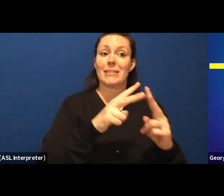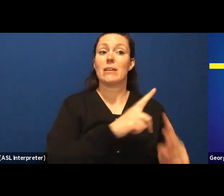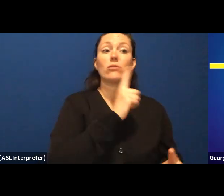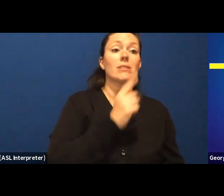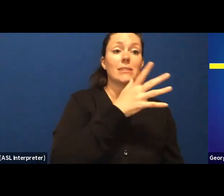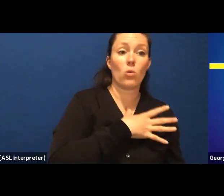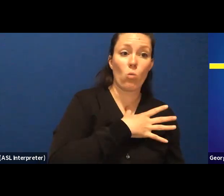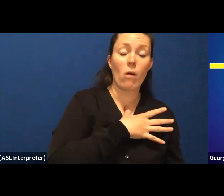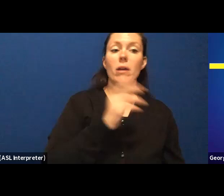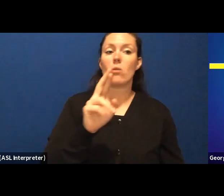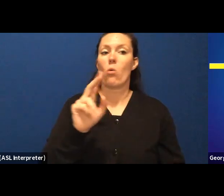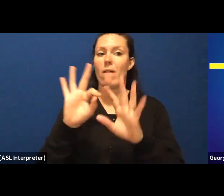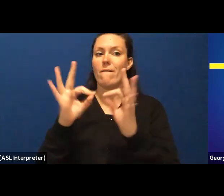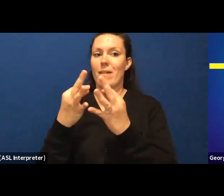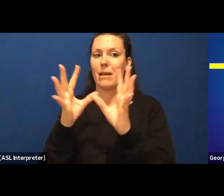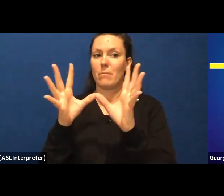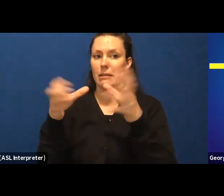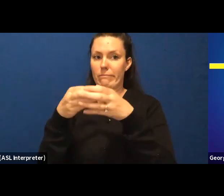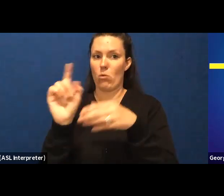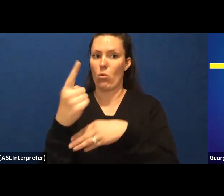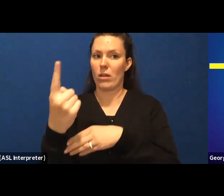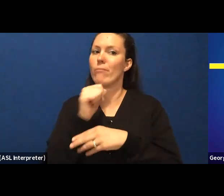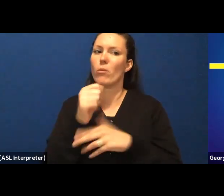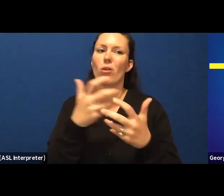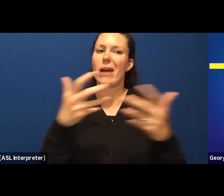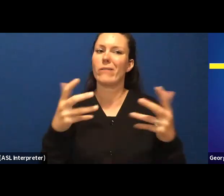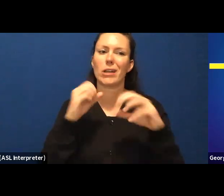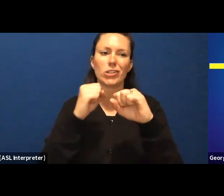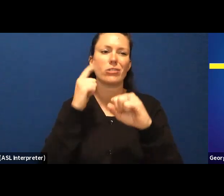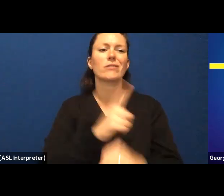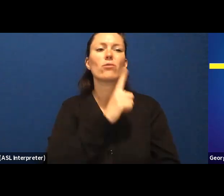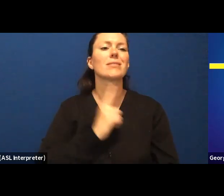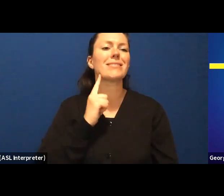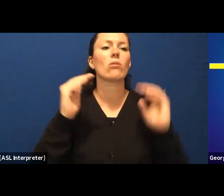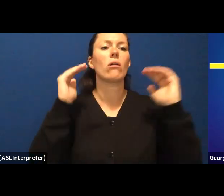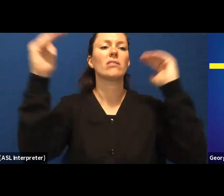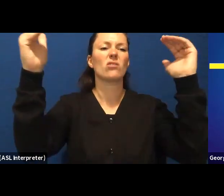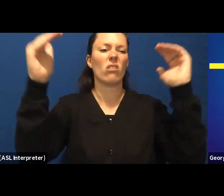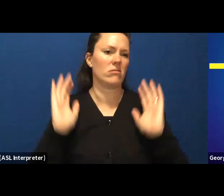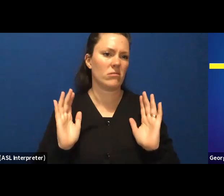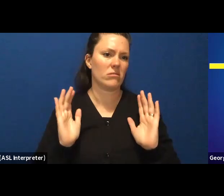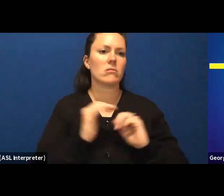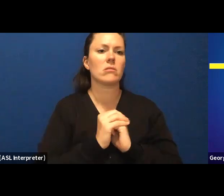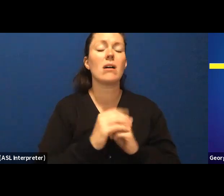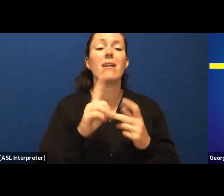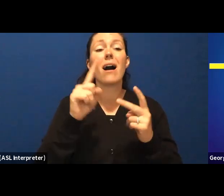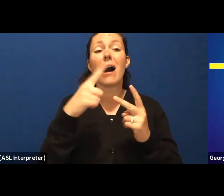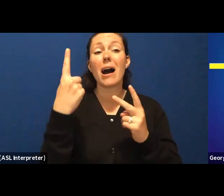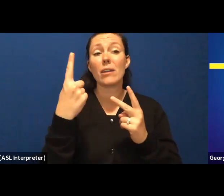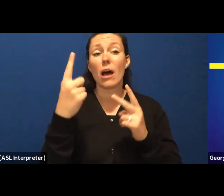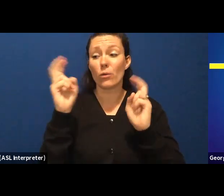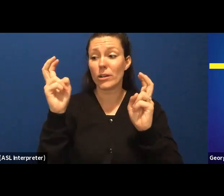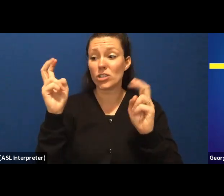lot of shelter for single adults. And the other problem that we have is even though it's a